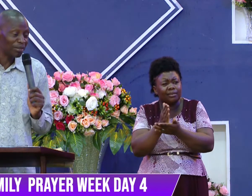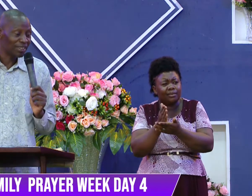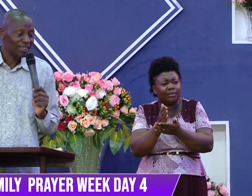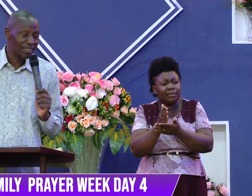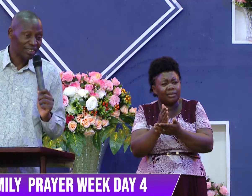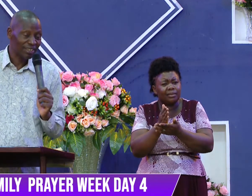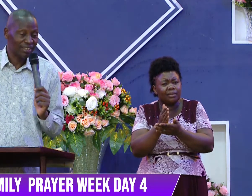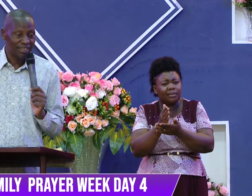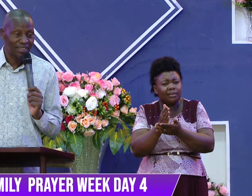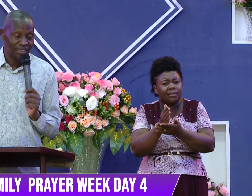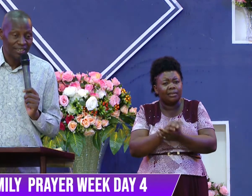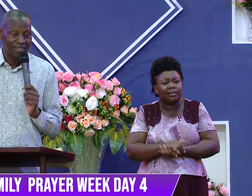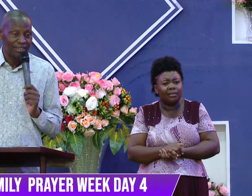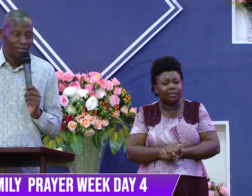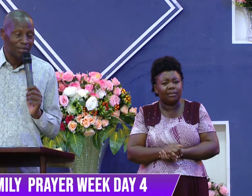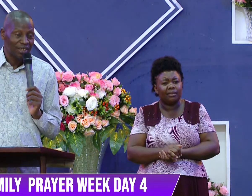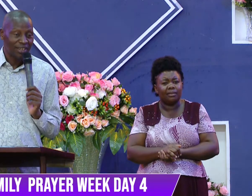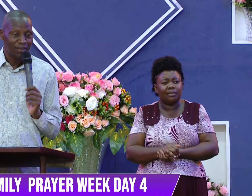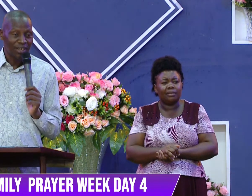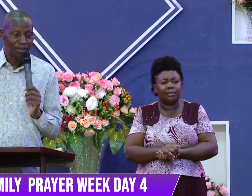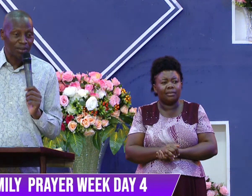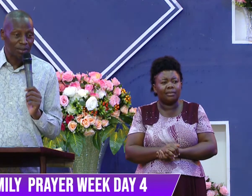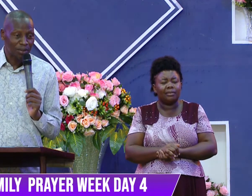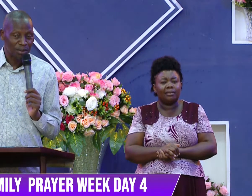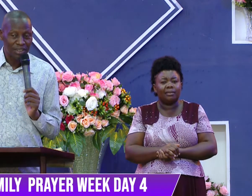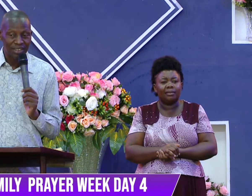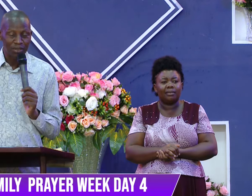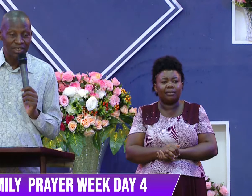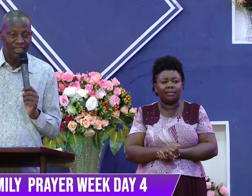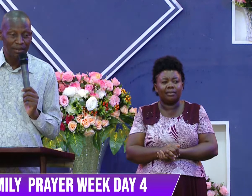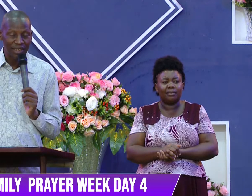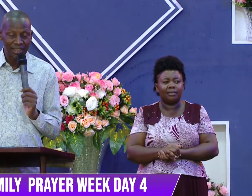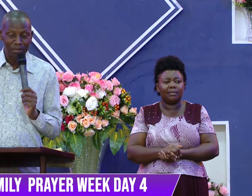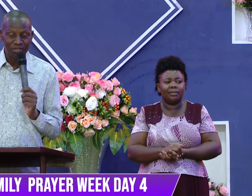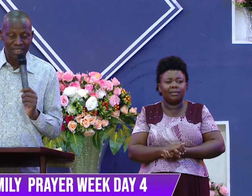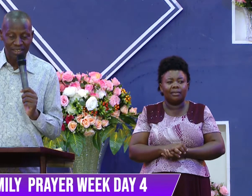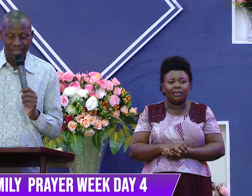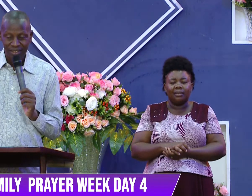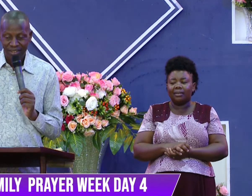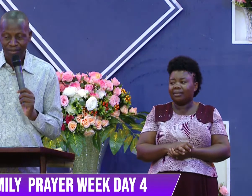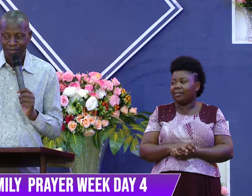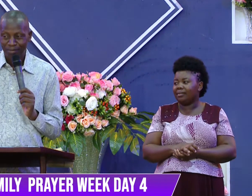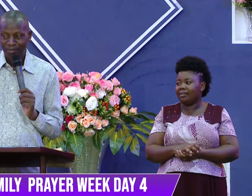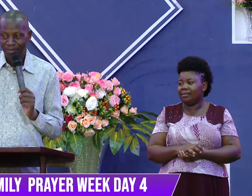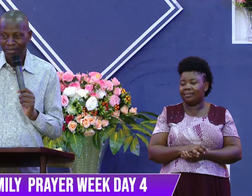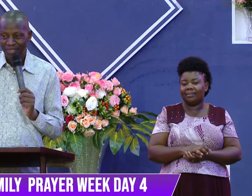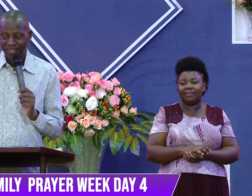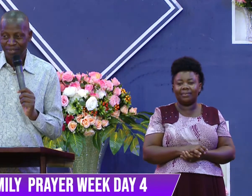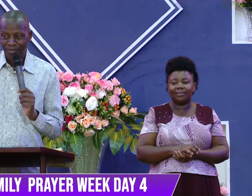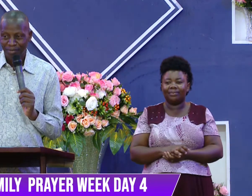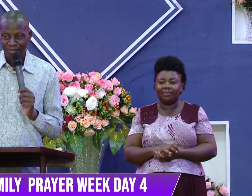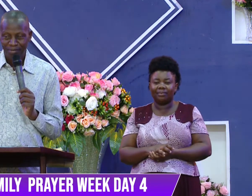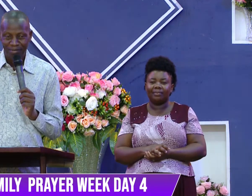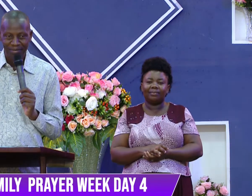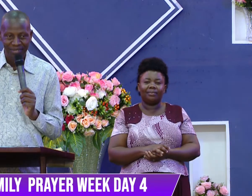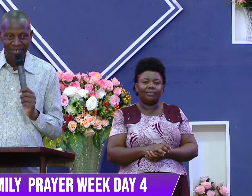walibe babirese kati nze bwingende wala tonyigiro nyigira balese mutwe. I did not start the theme. If